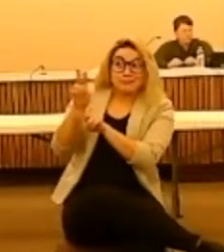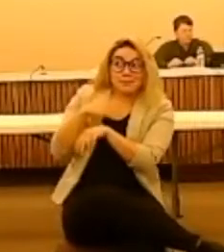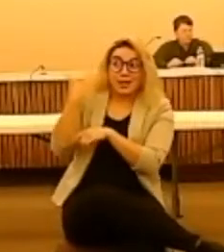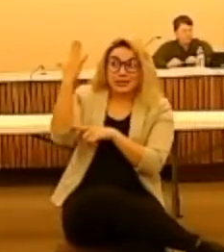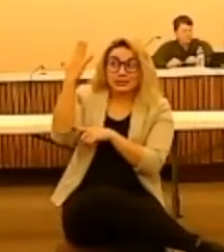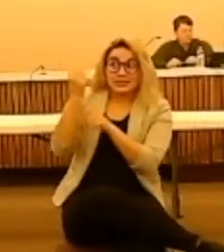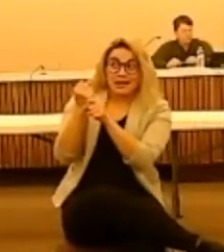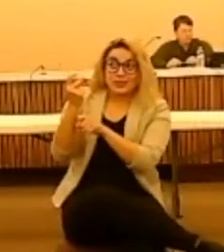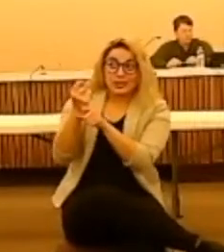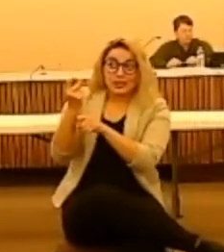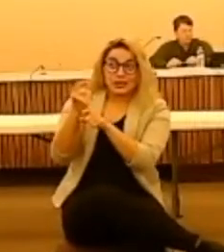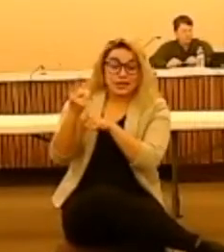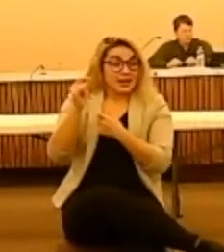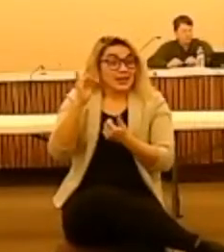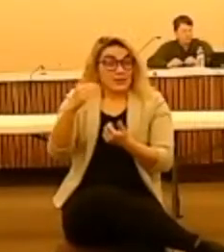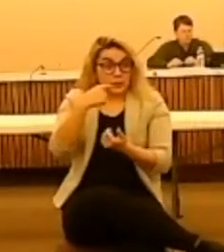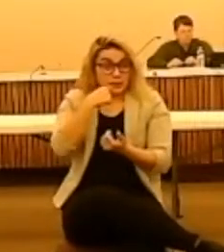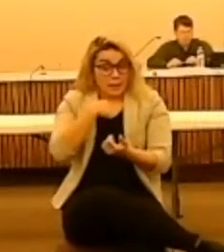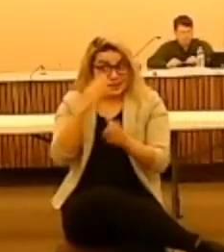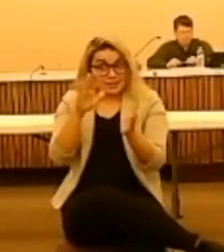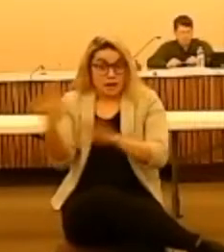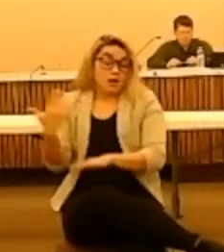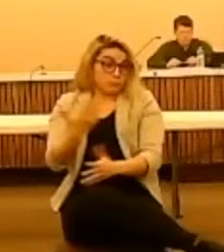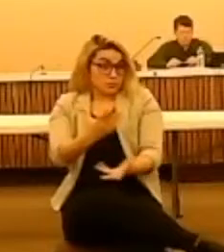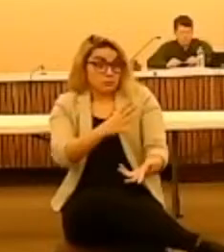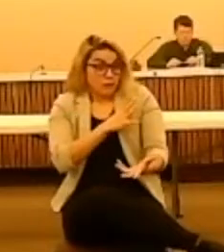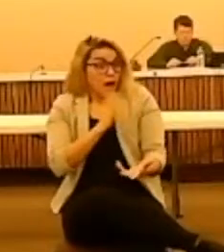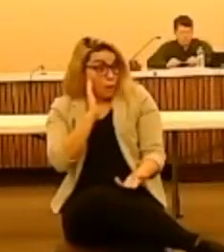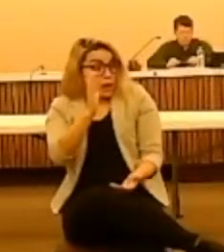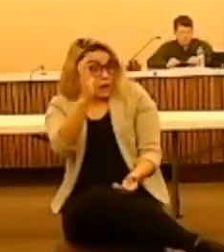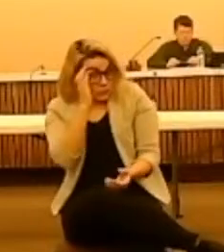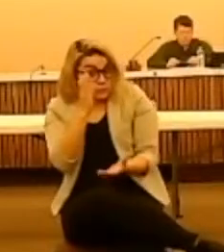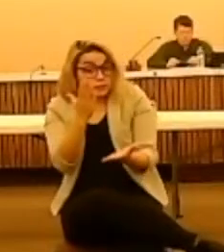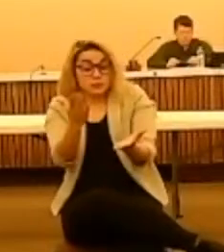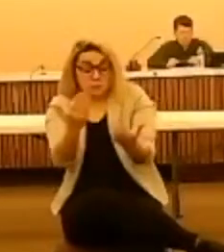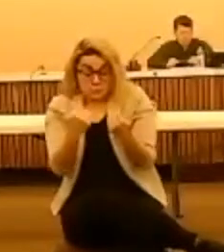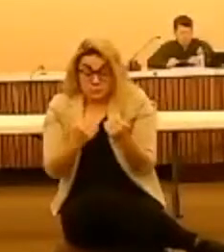make arrangements to take it down at the end of the spring. But I don't feel it is, and I don't see any